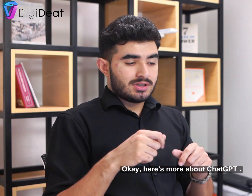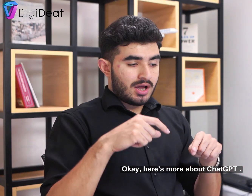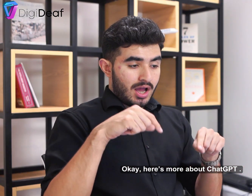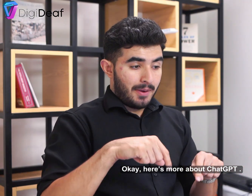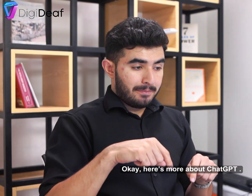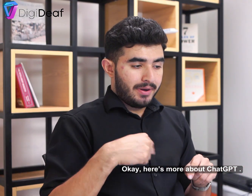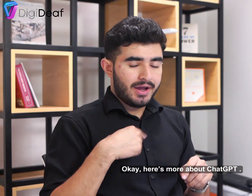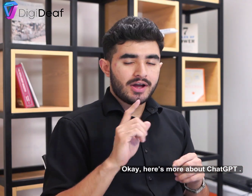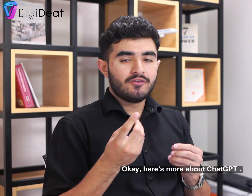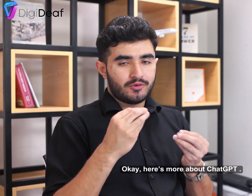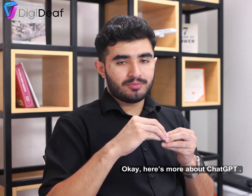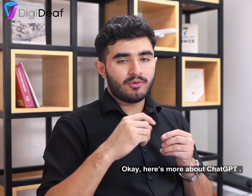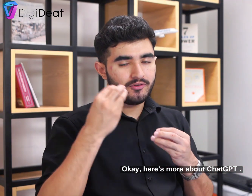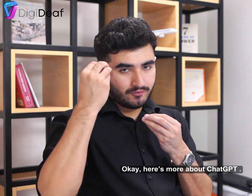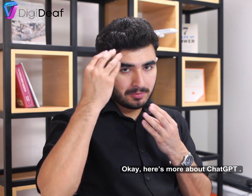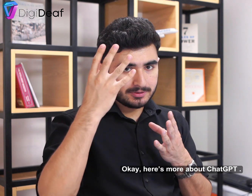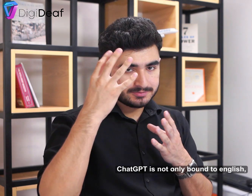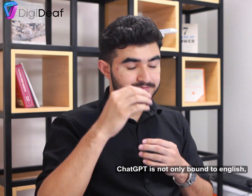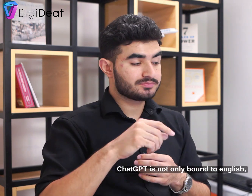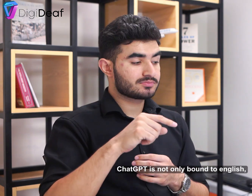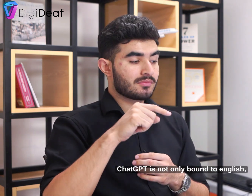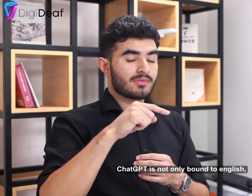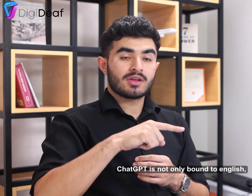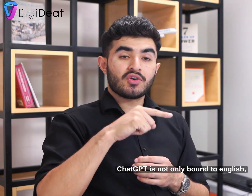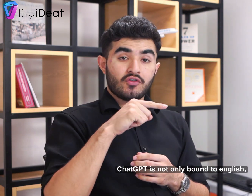Okay, here's more about ChatGPT.